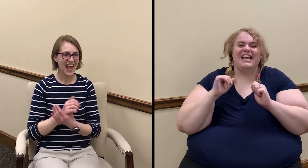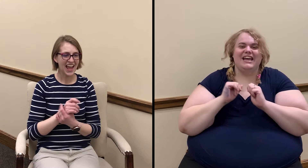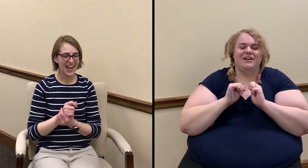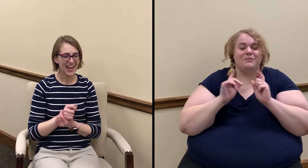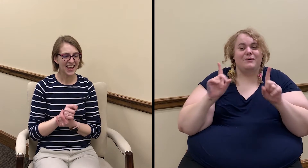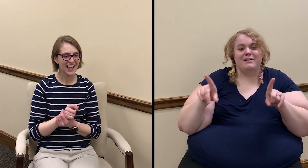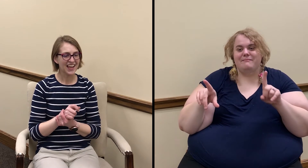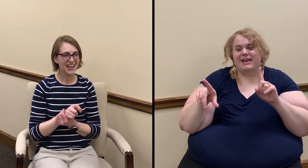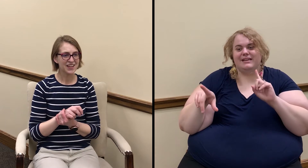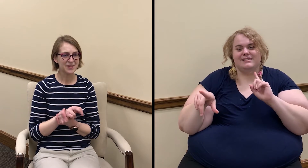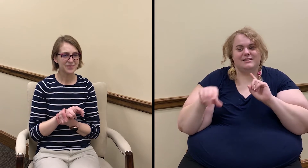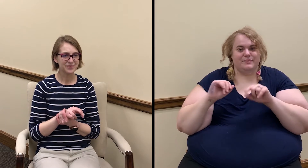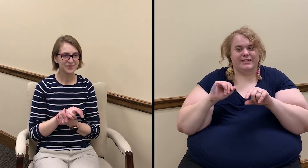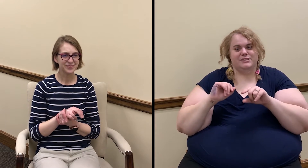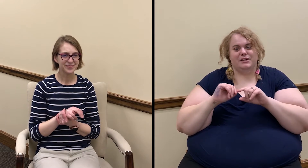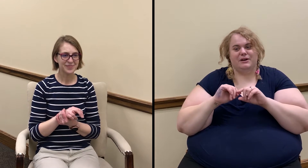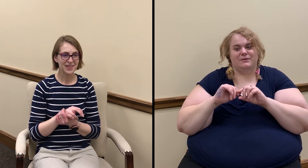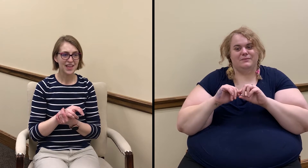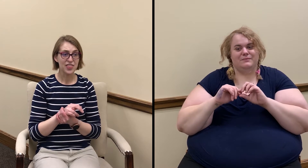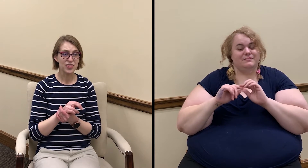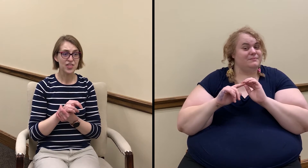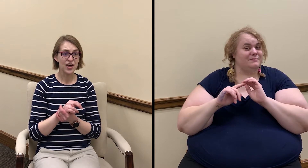And what makes the plants grow?